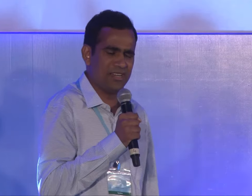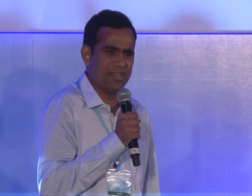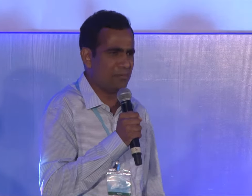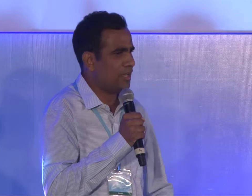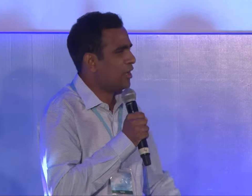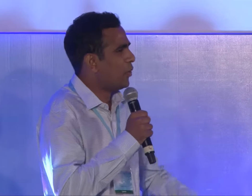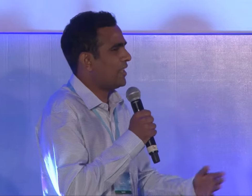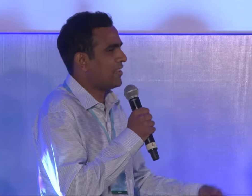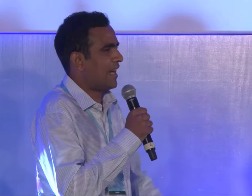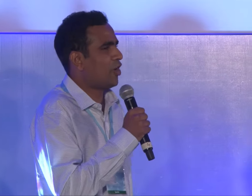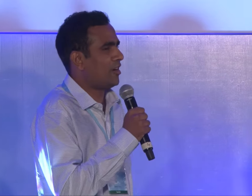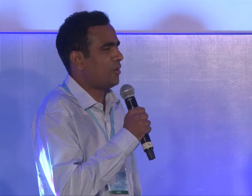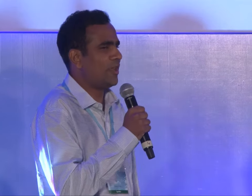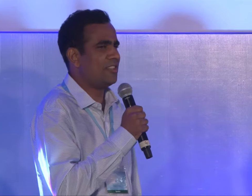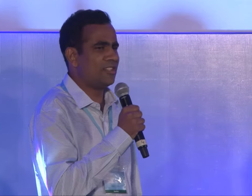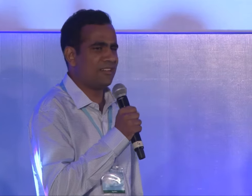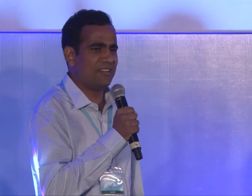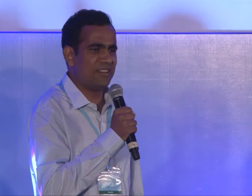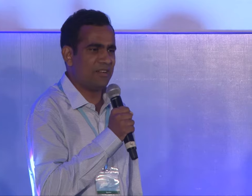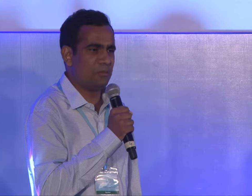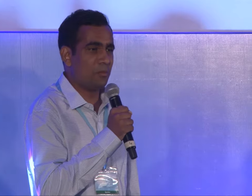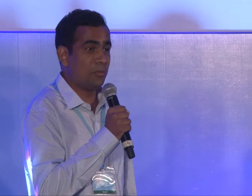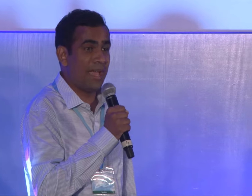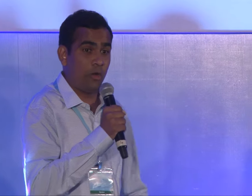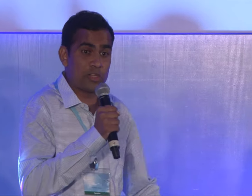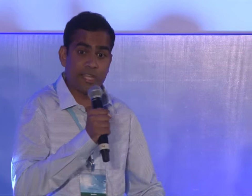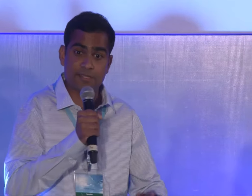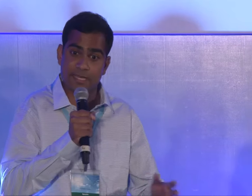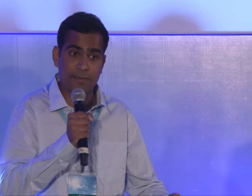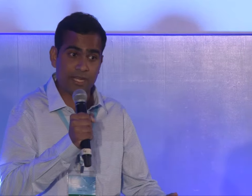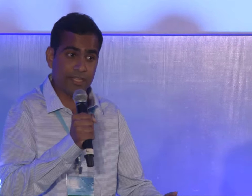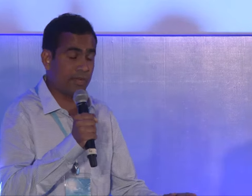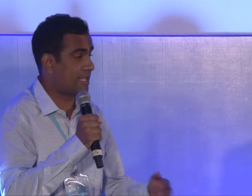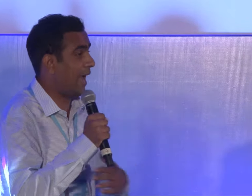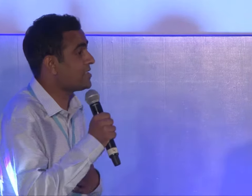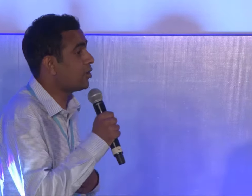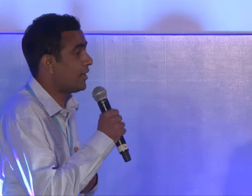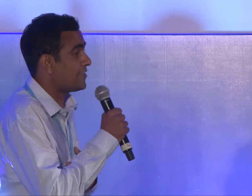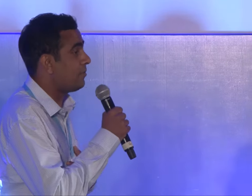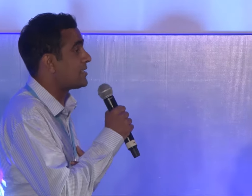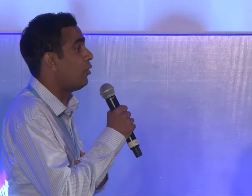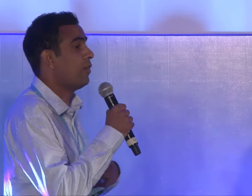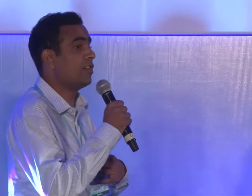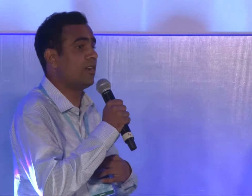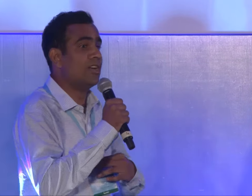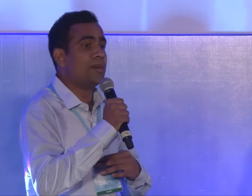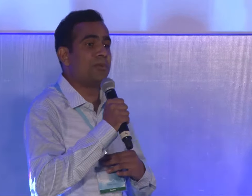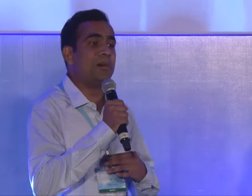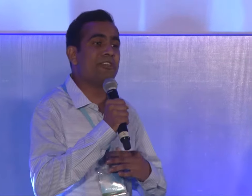time Virender had got. Virender, also there was a disability in the mix. Now, as ignorant as we may sound,